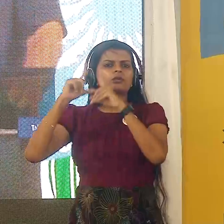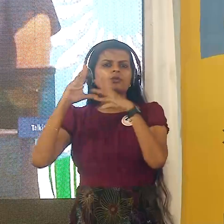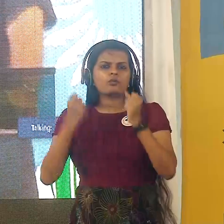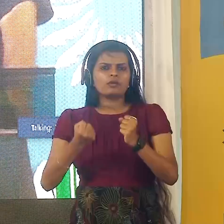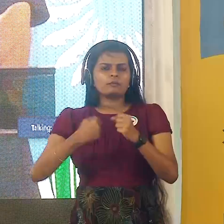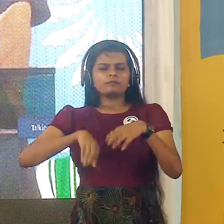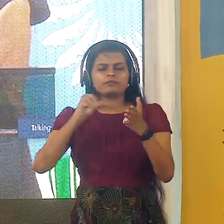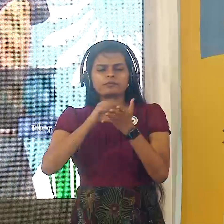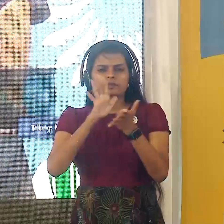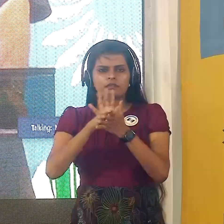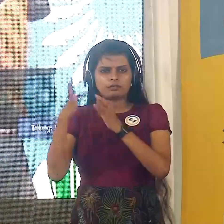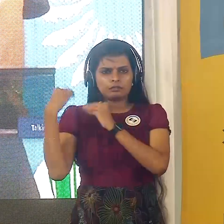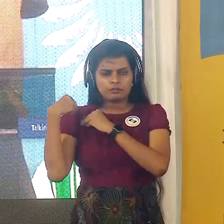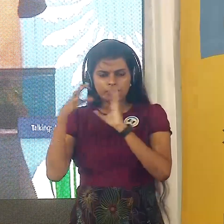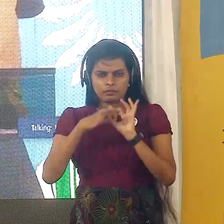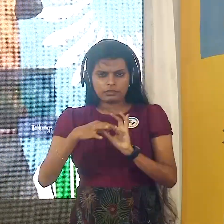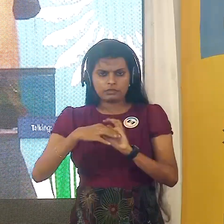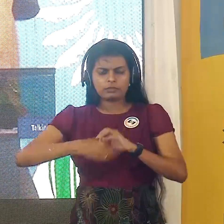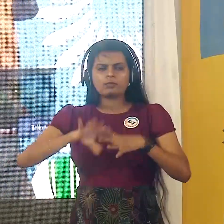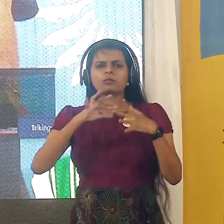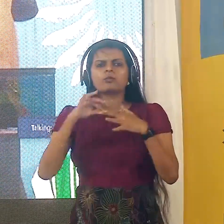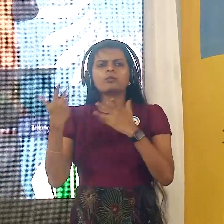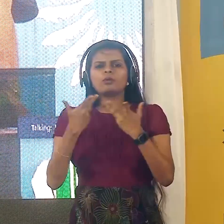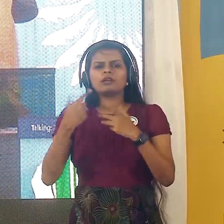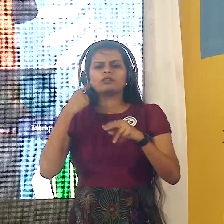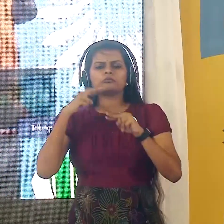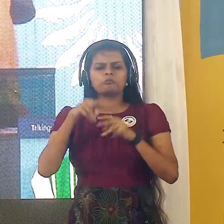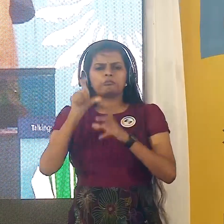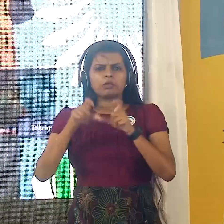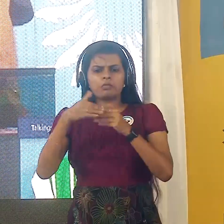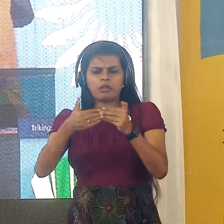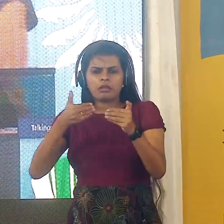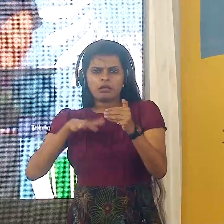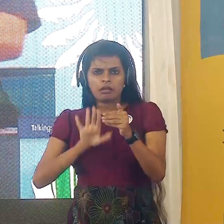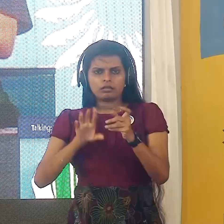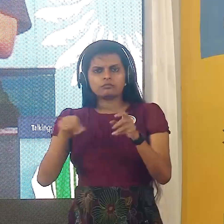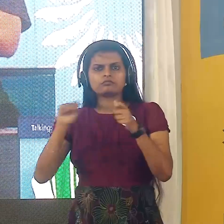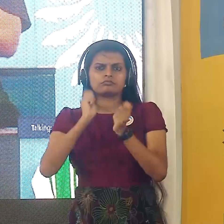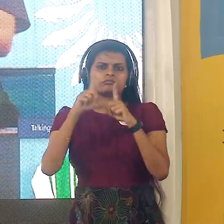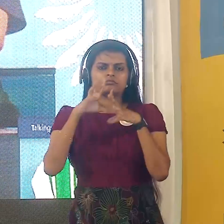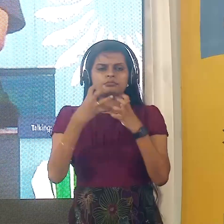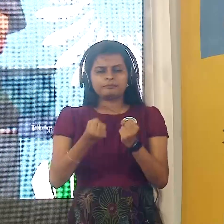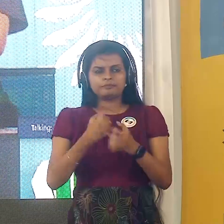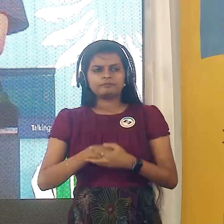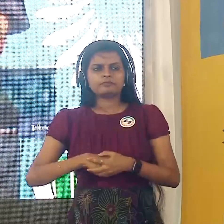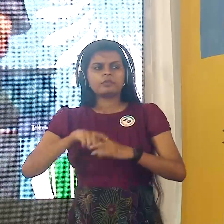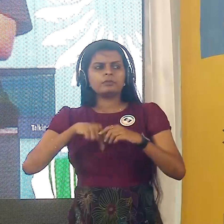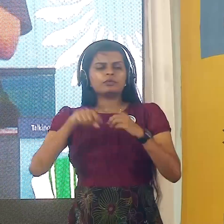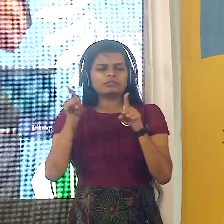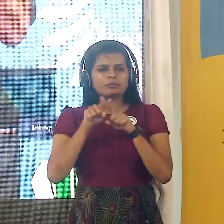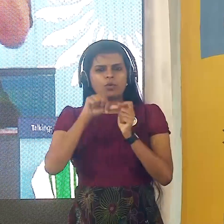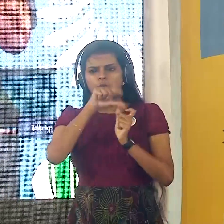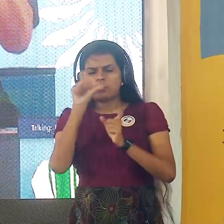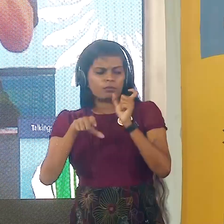land holdings, particularly of the small and marginal, and also from homestead holdings. The idea